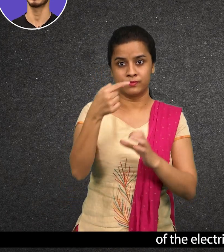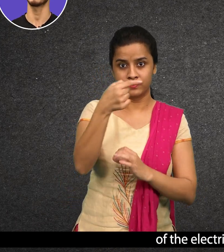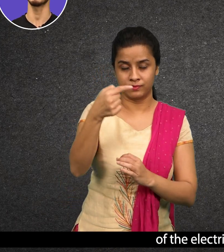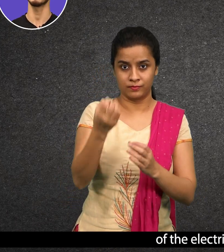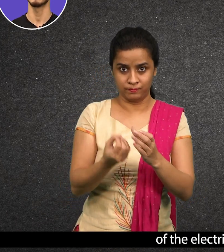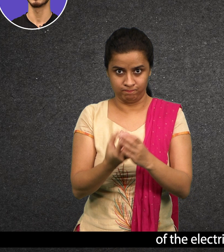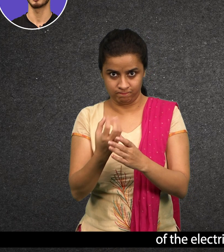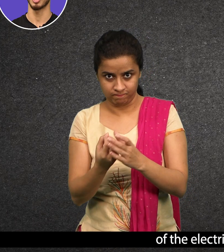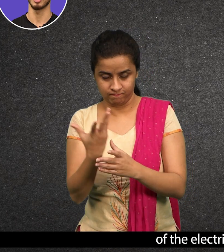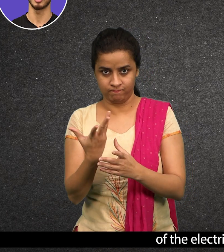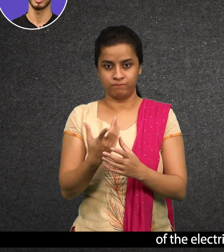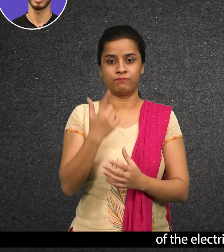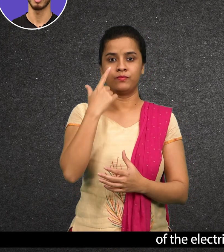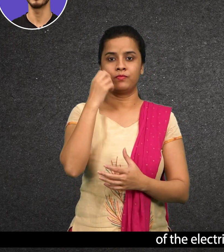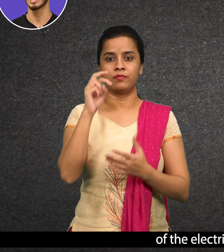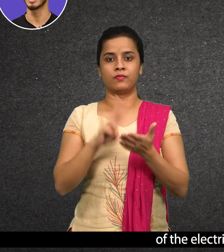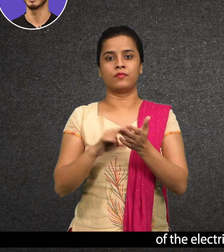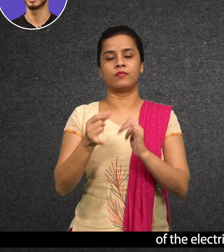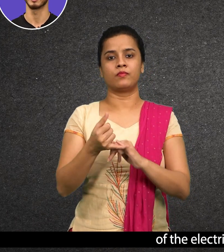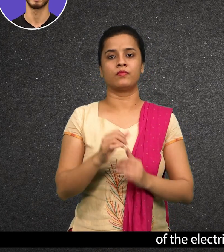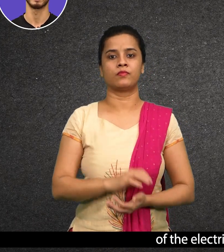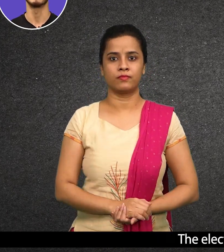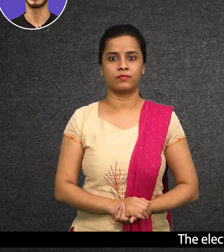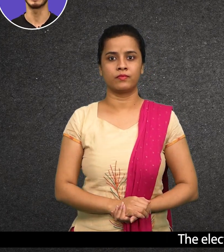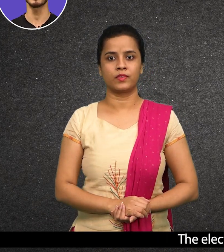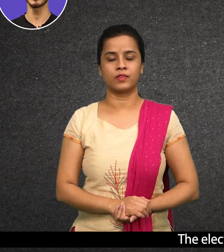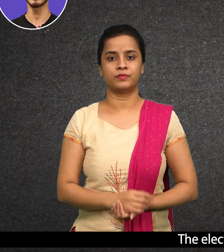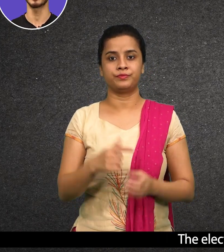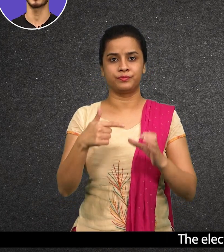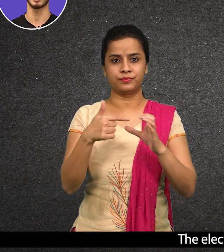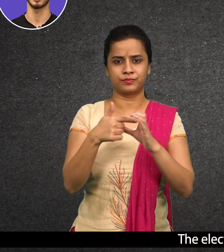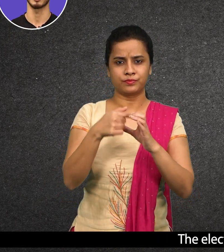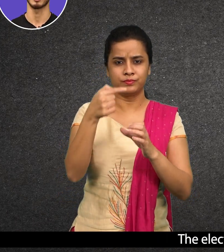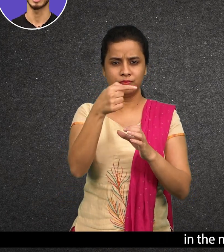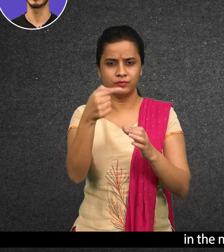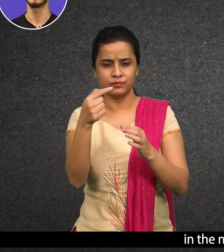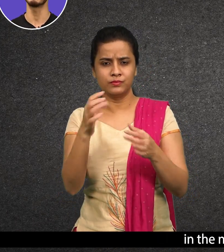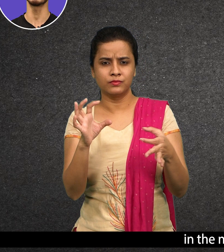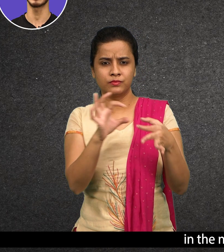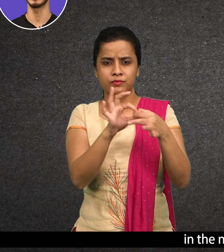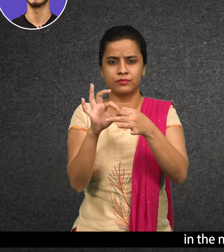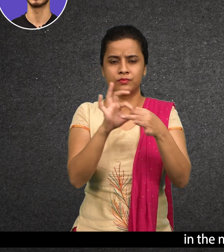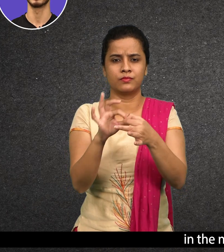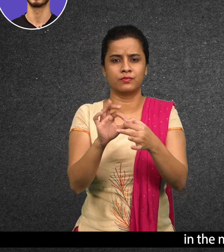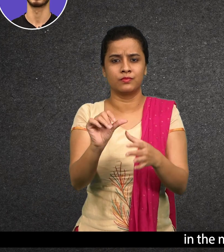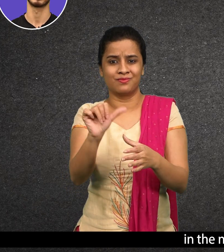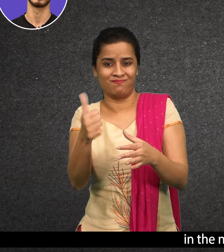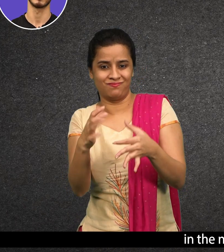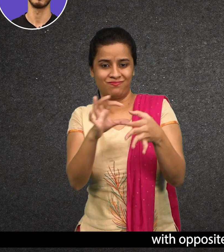the electrical charge on the ions. The electrostatic attraction in the neighboring